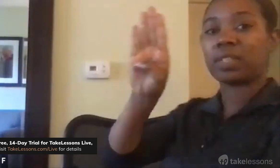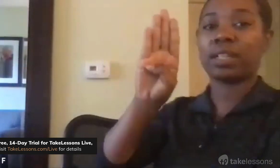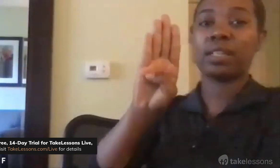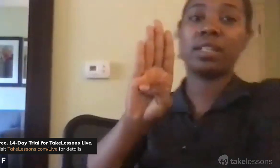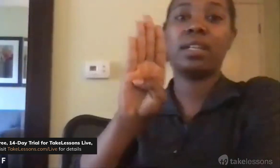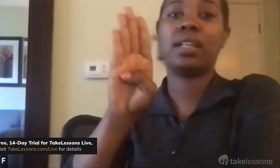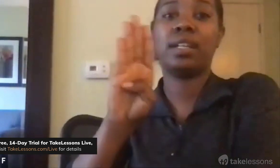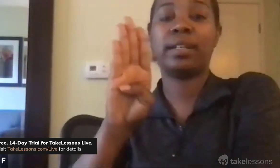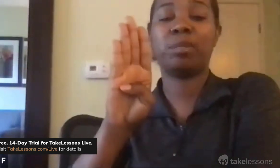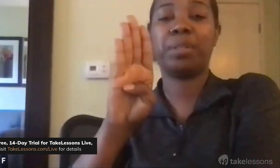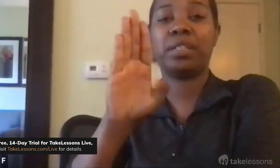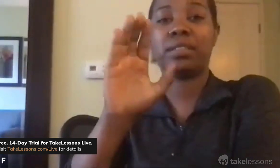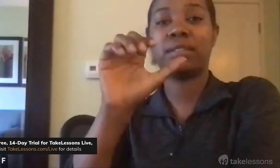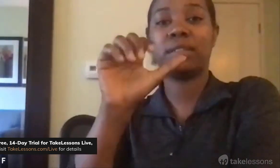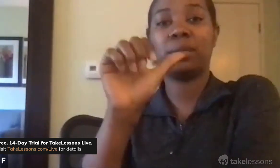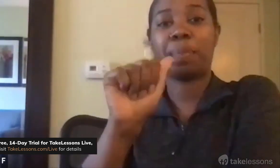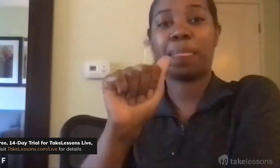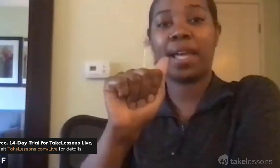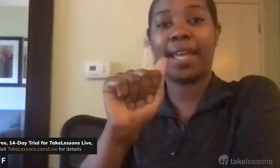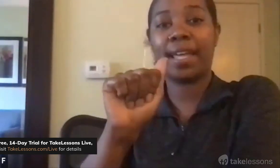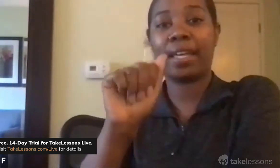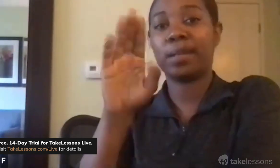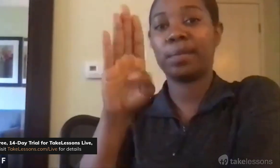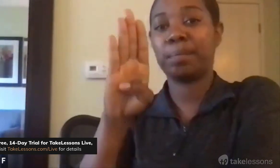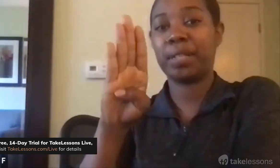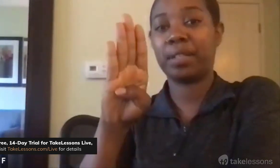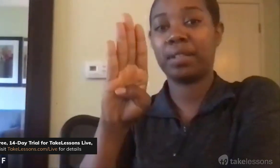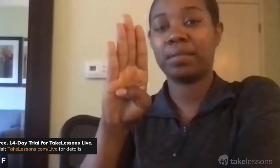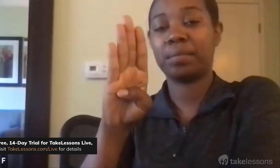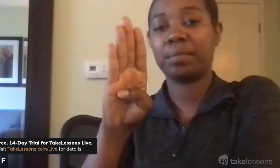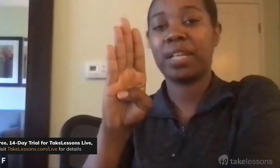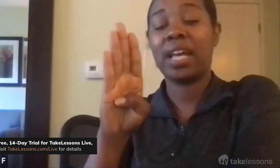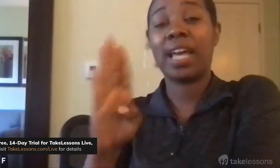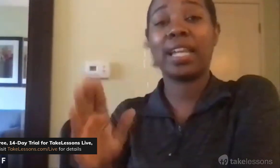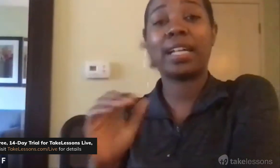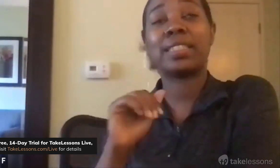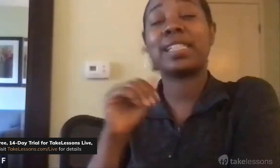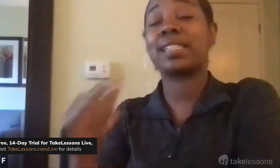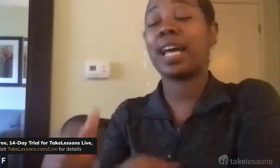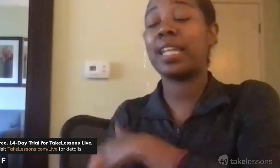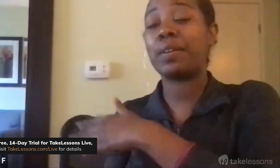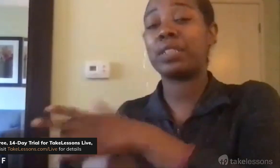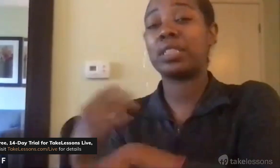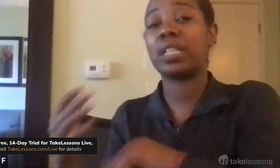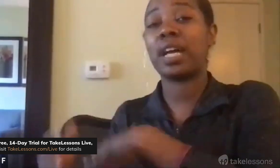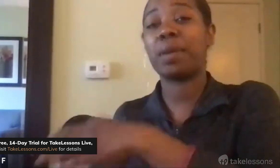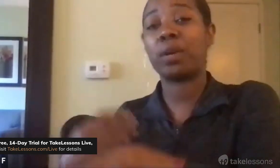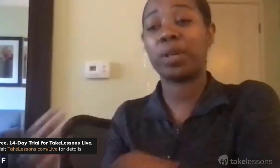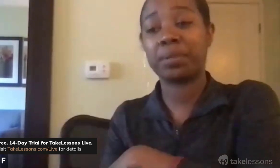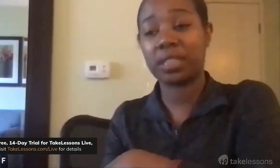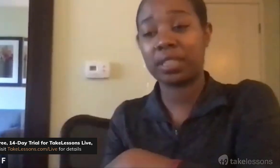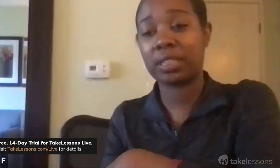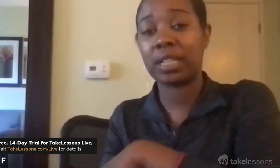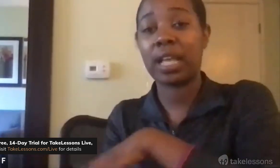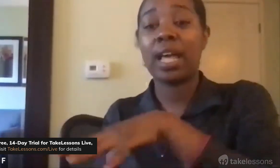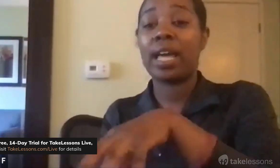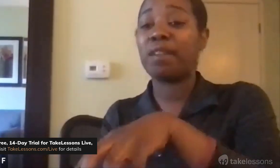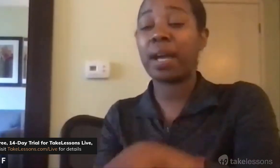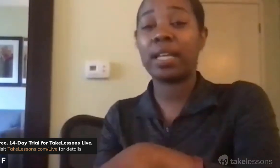Okay. Letter B. So A, B. And like I said, sign language is a lot about repetition. It might